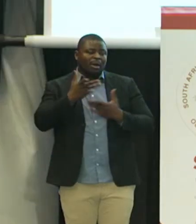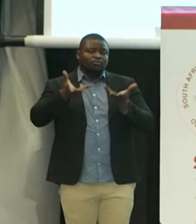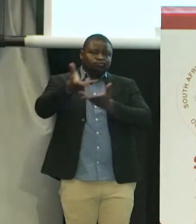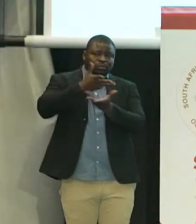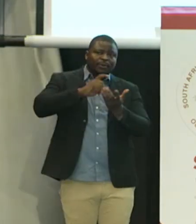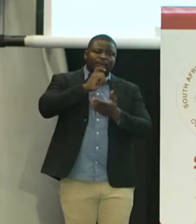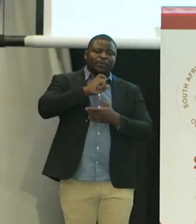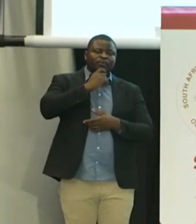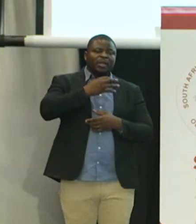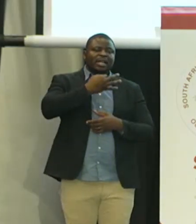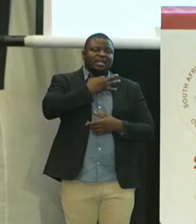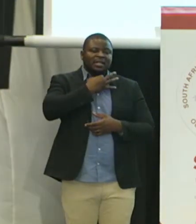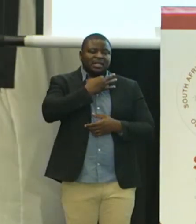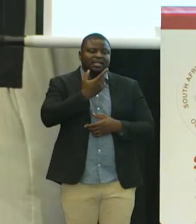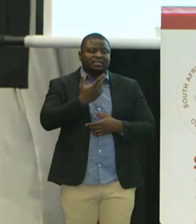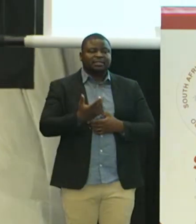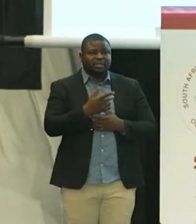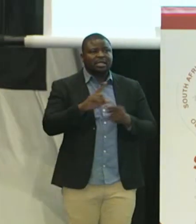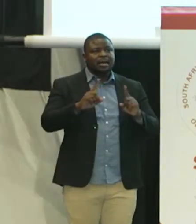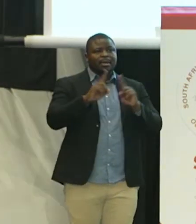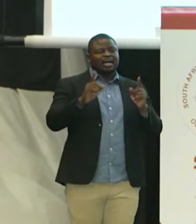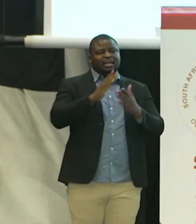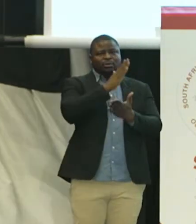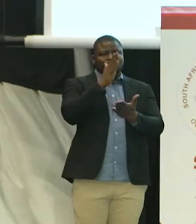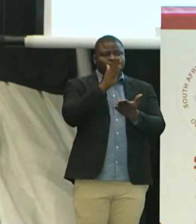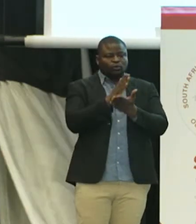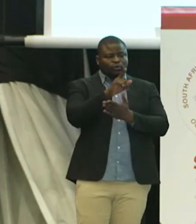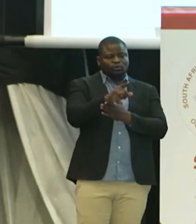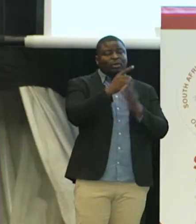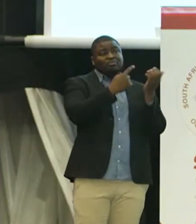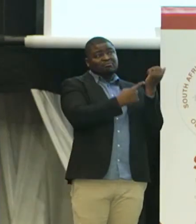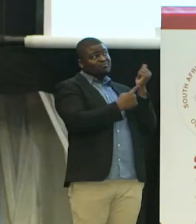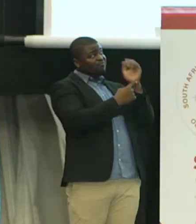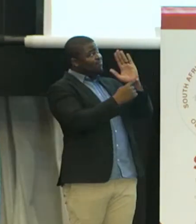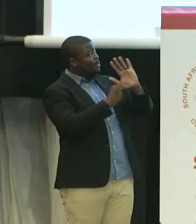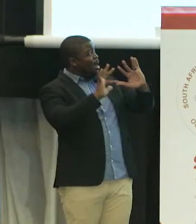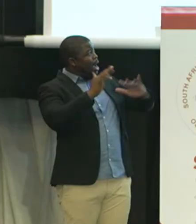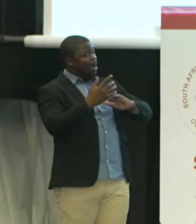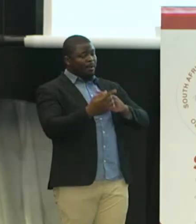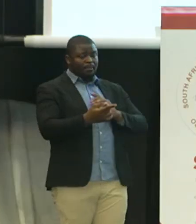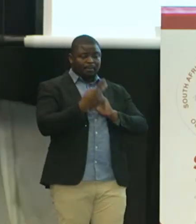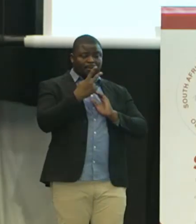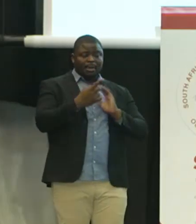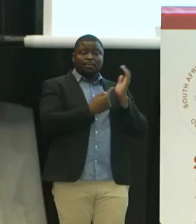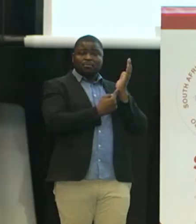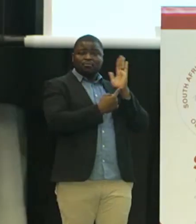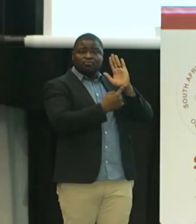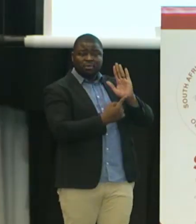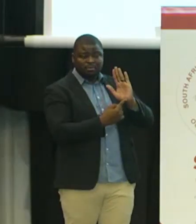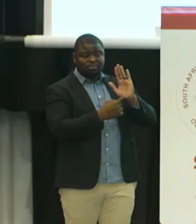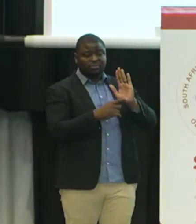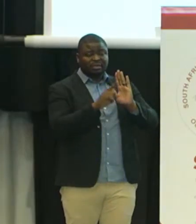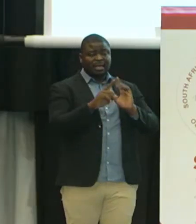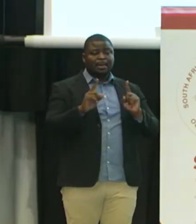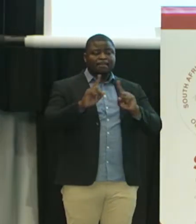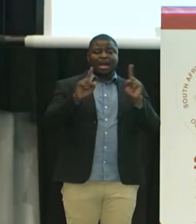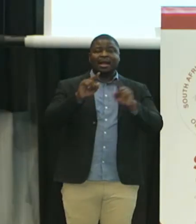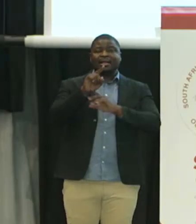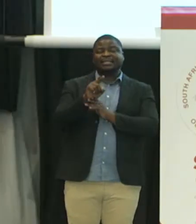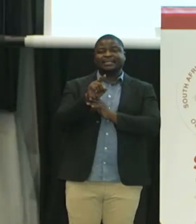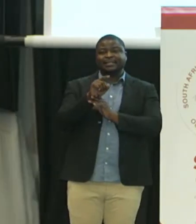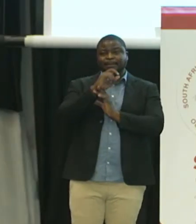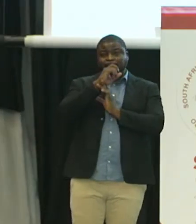local language. So I'm not sure how well this projects, but in biobehavioral surveys, the way that